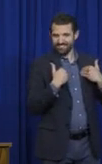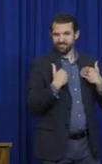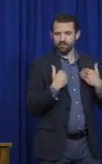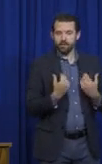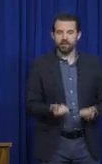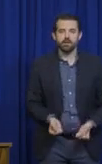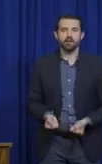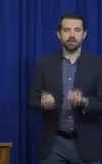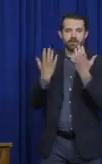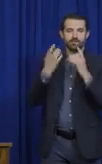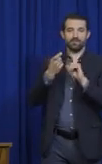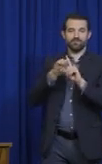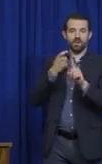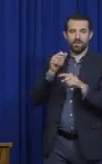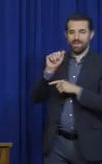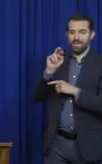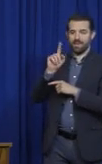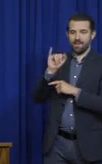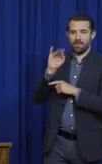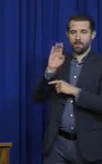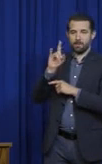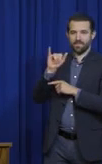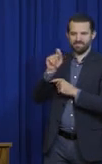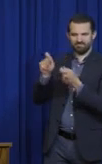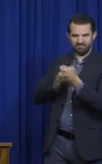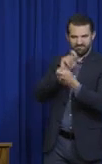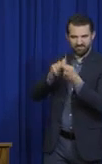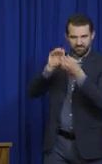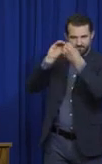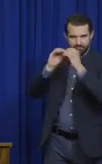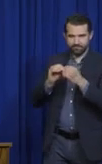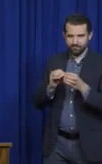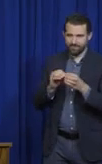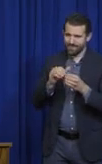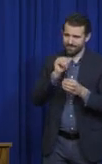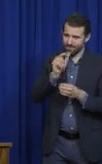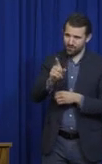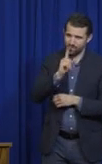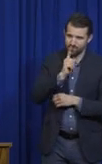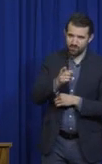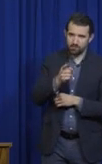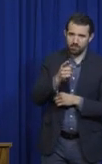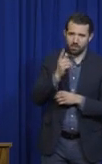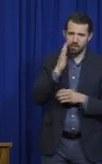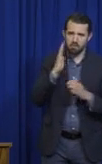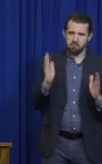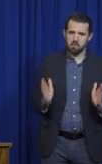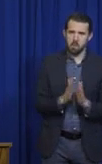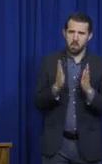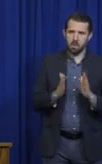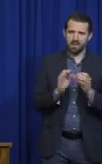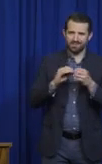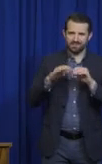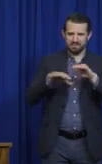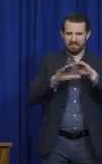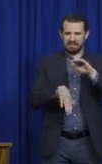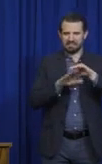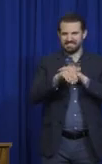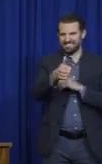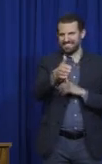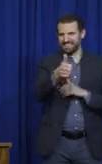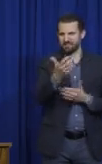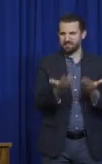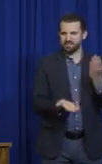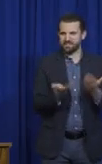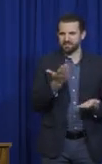get that for you. I believe it to be a very small number. I think probably in the single digits. Usually the